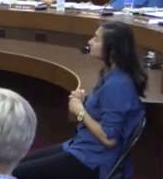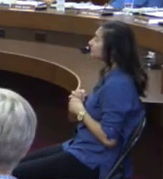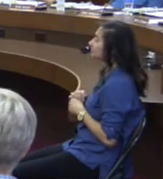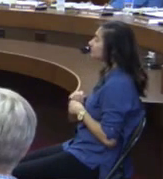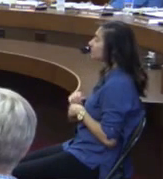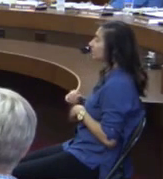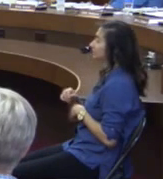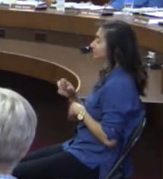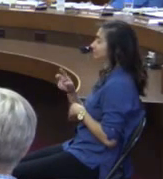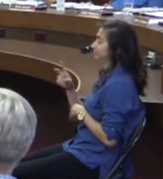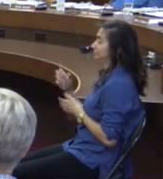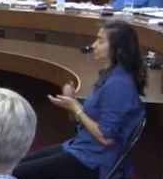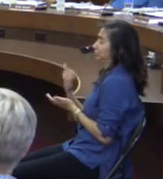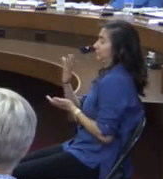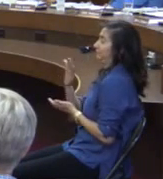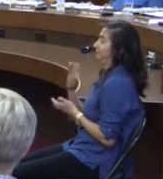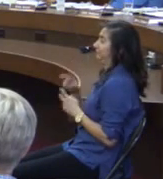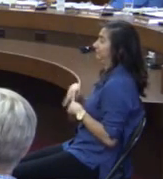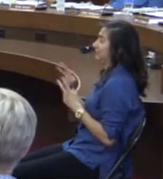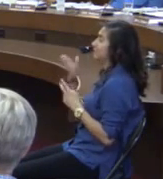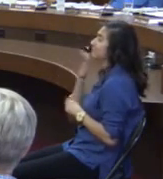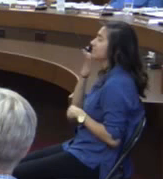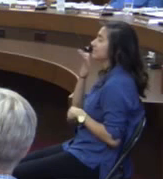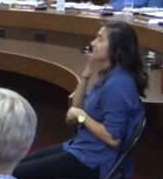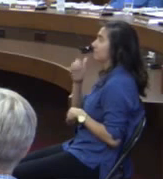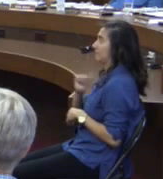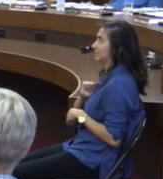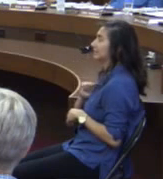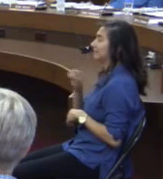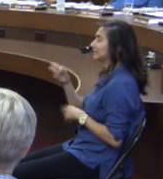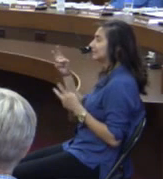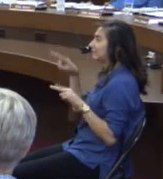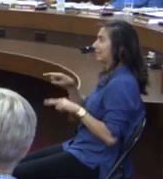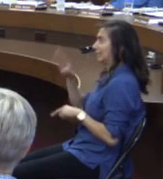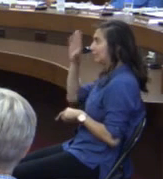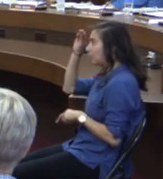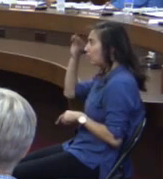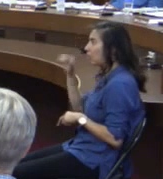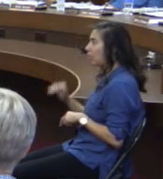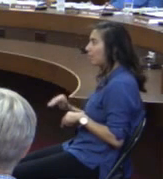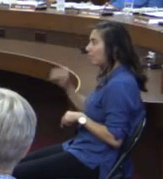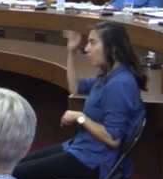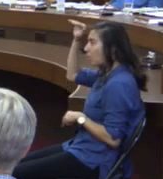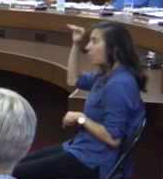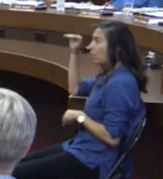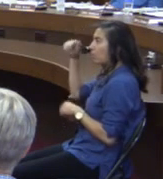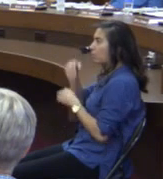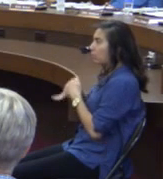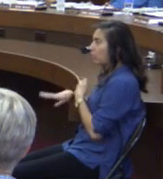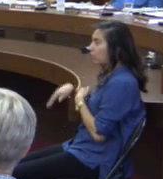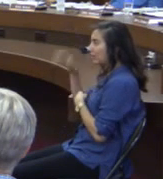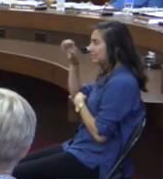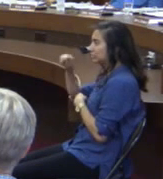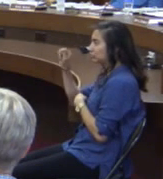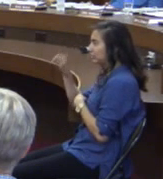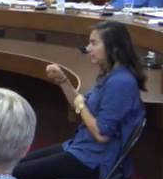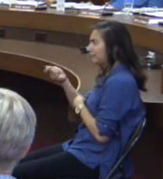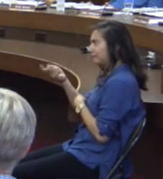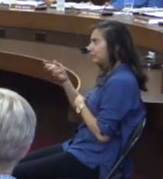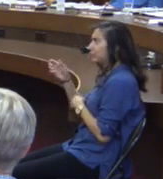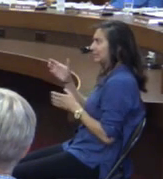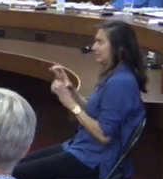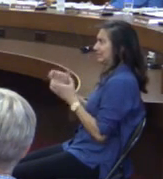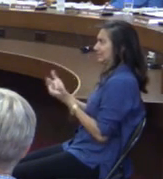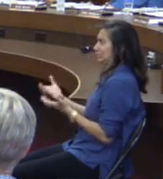I'm just very thankful. I am a Valley boy, born and raised in Tulare, and I actually taken a couple classes at COS,